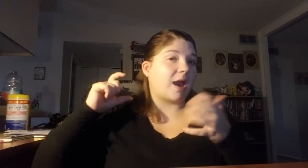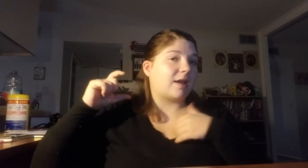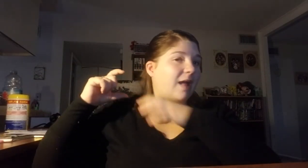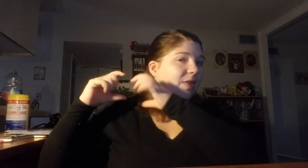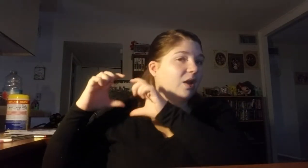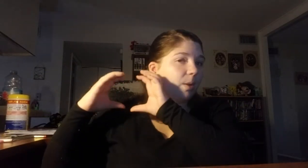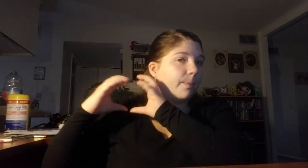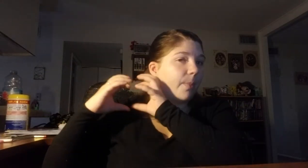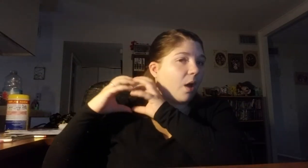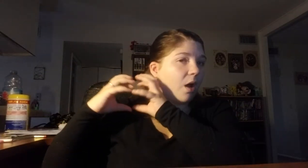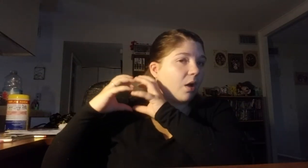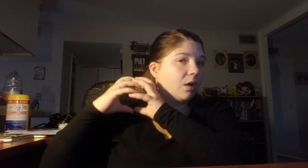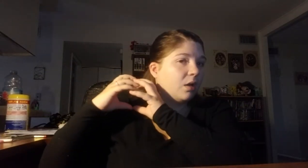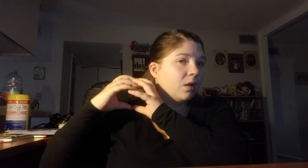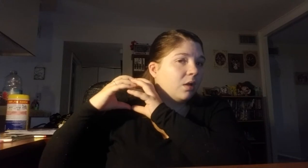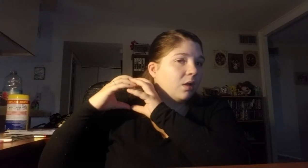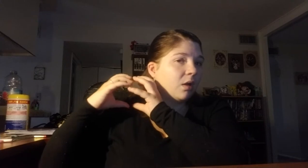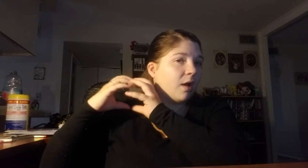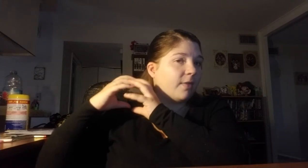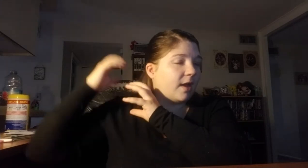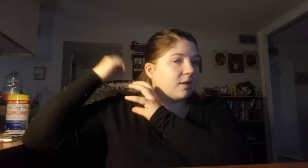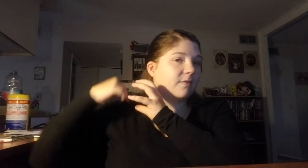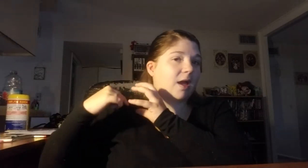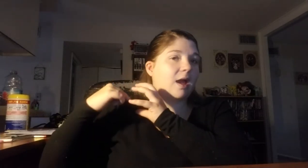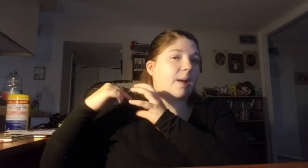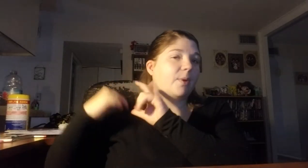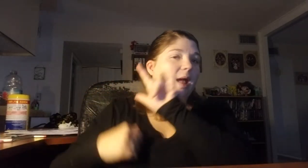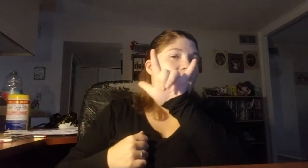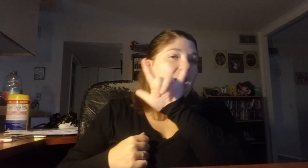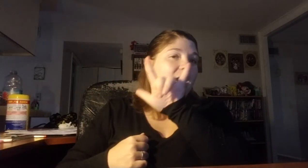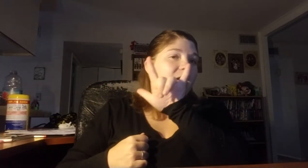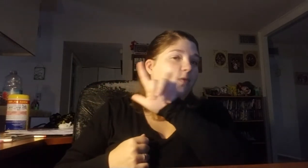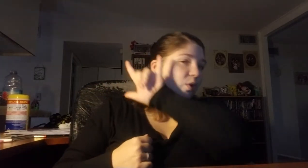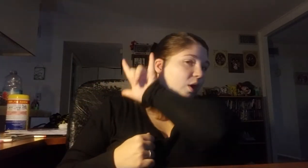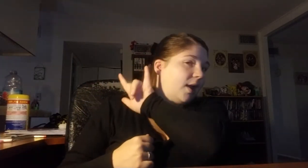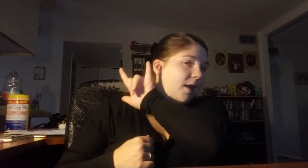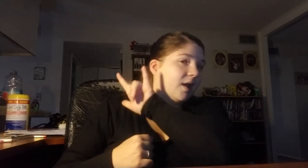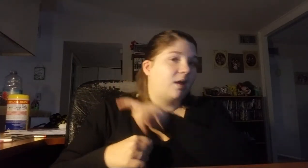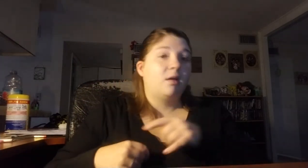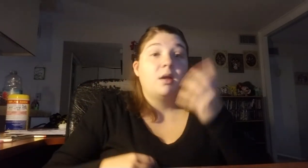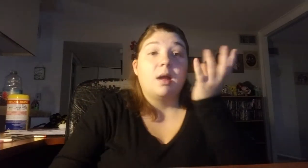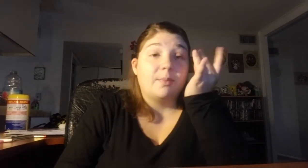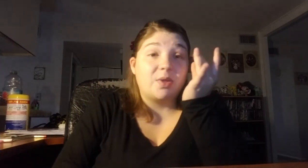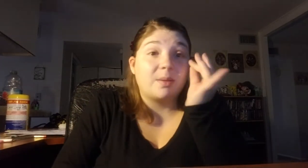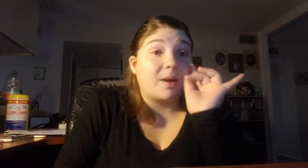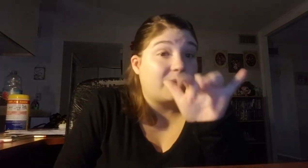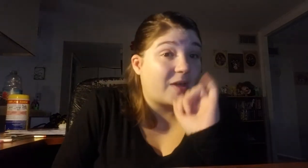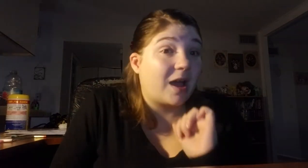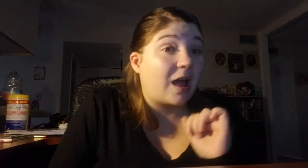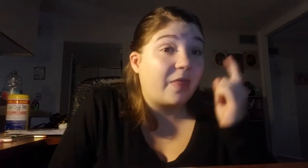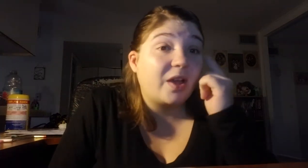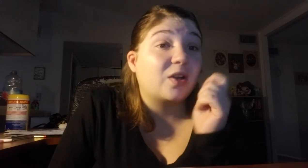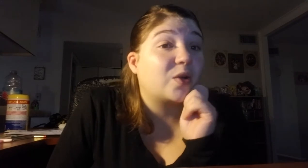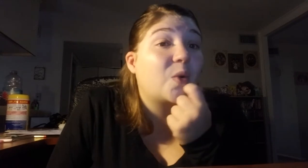has that little ball on the edge of the hat. I'm gonna add I love you on it. Think about it that. I think it's cool.